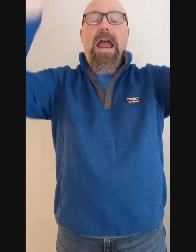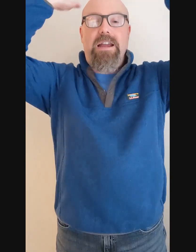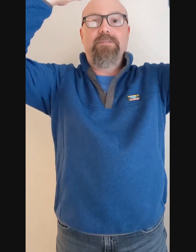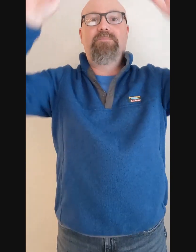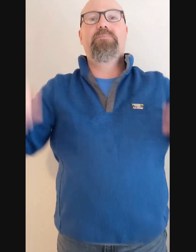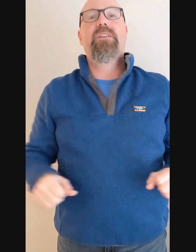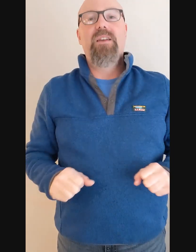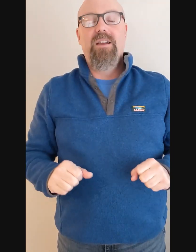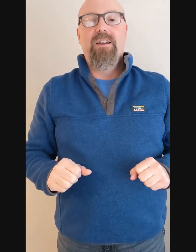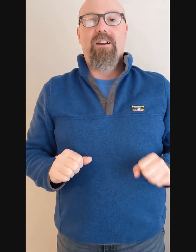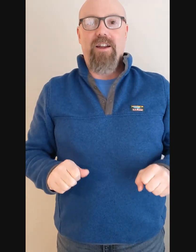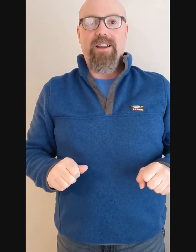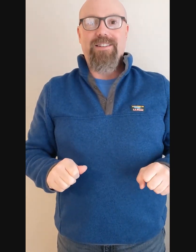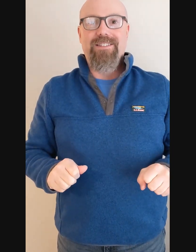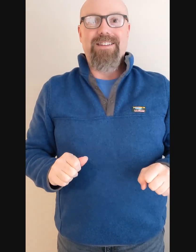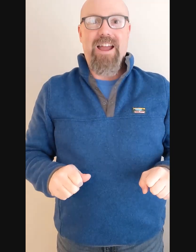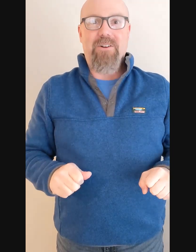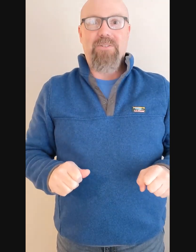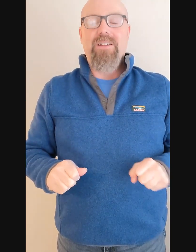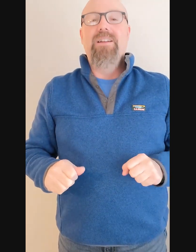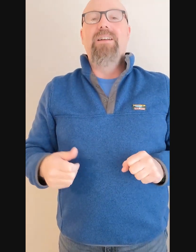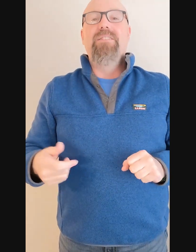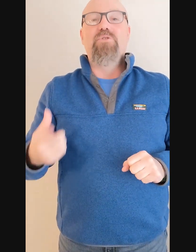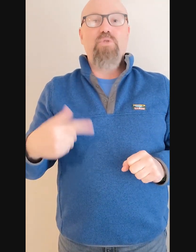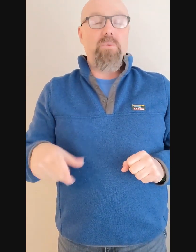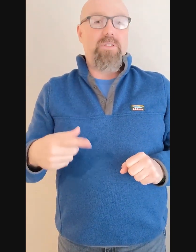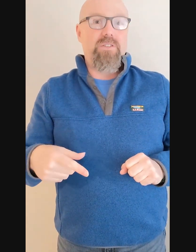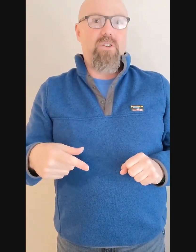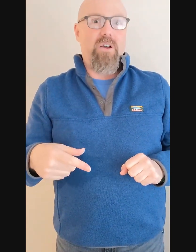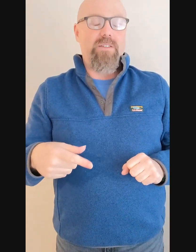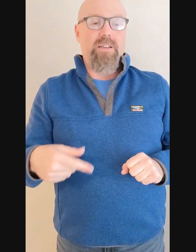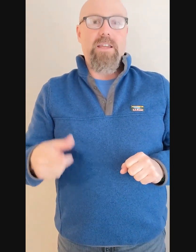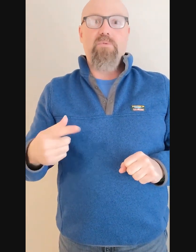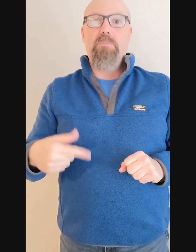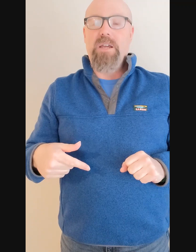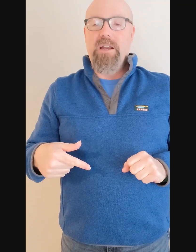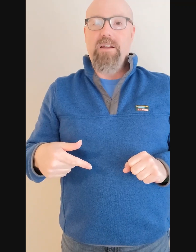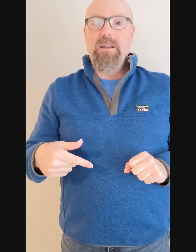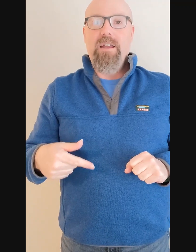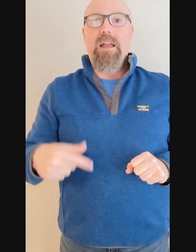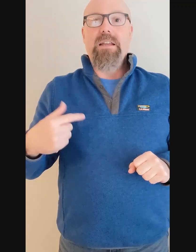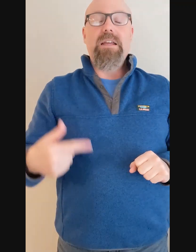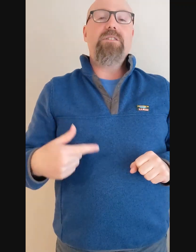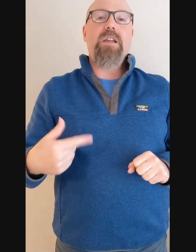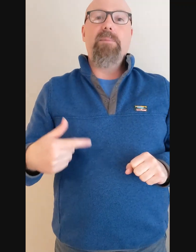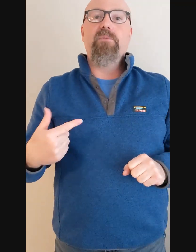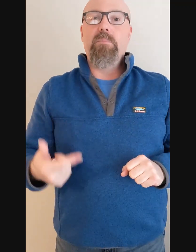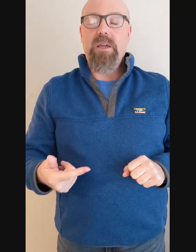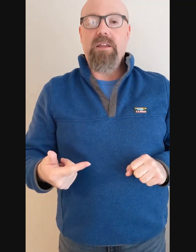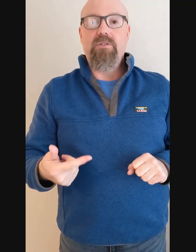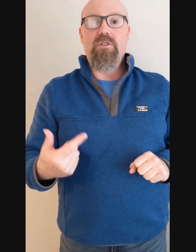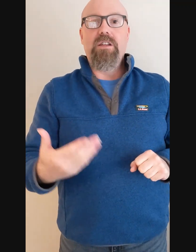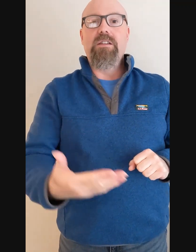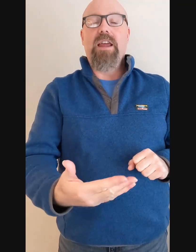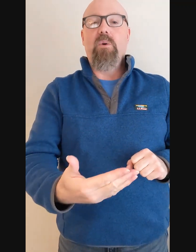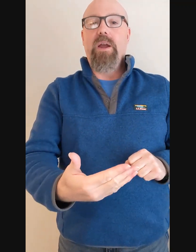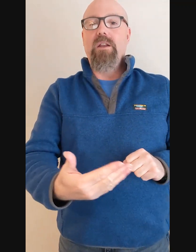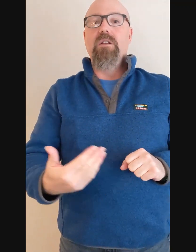Hey! All right, now, the trick with this song is it keeps repeating, and each time it repeats, you need to take away